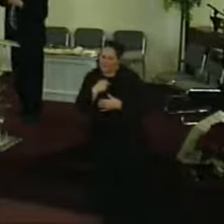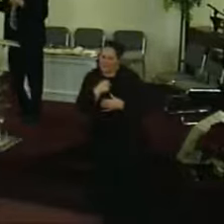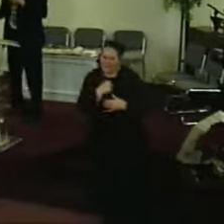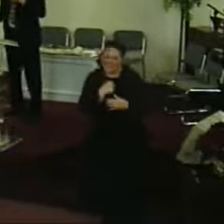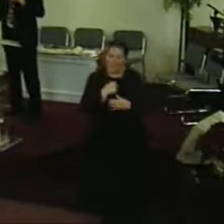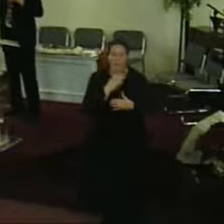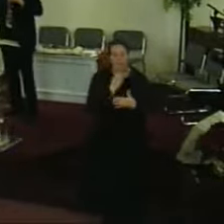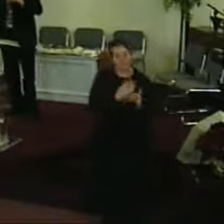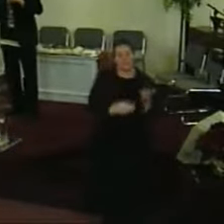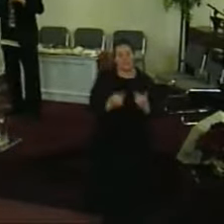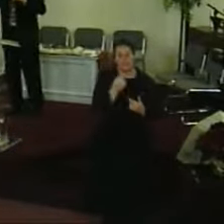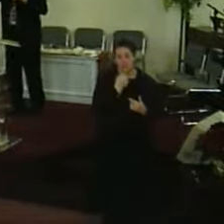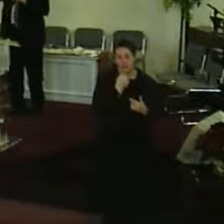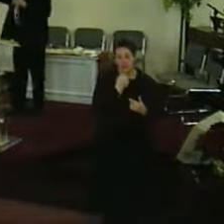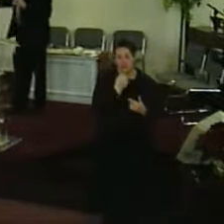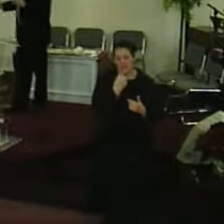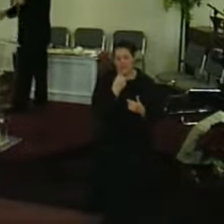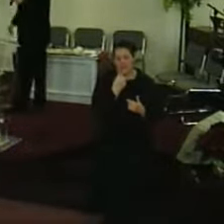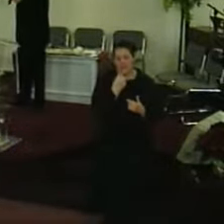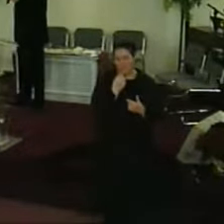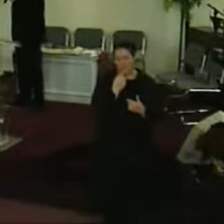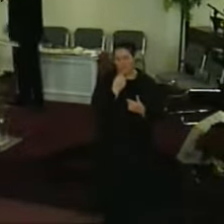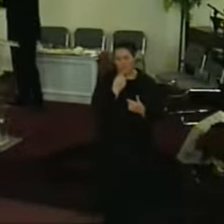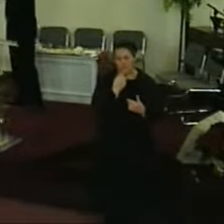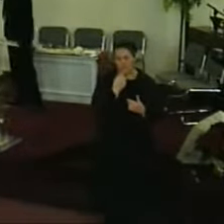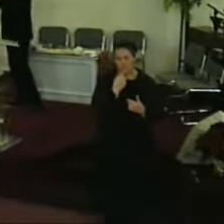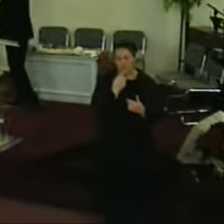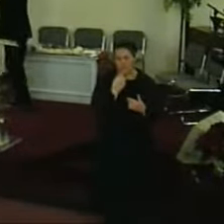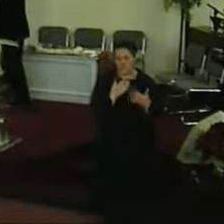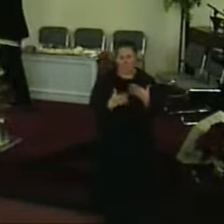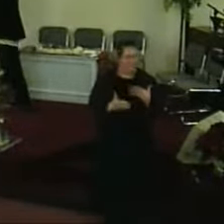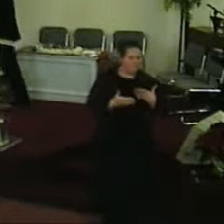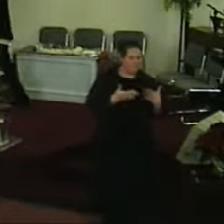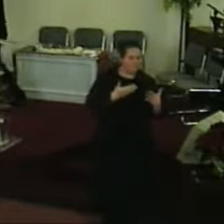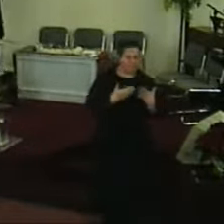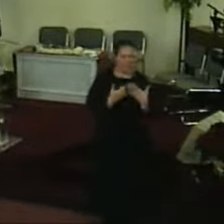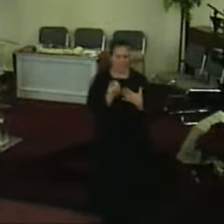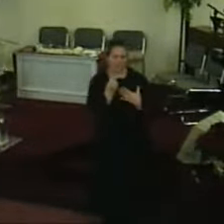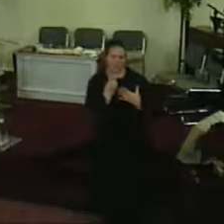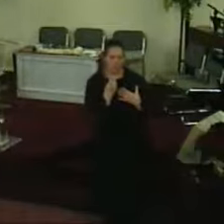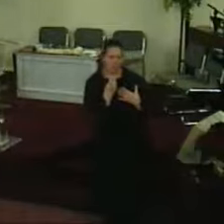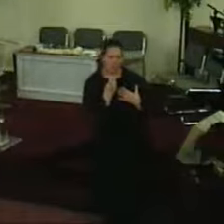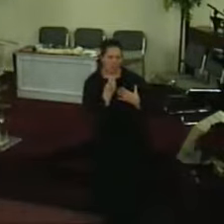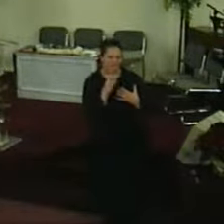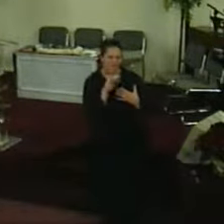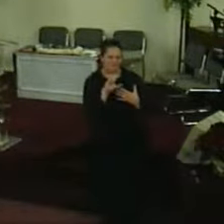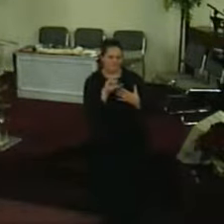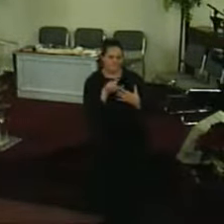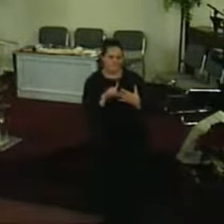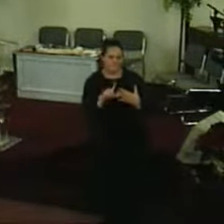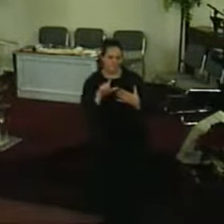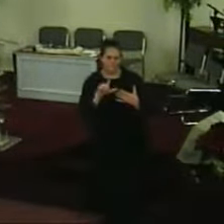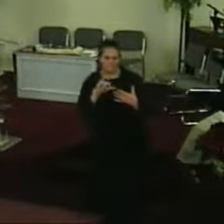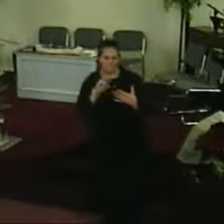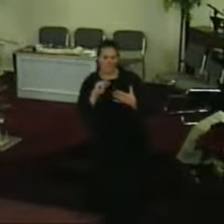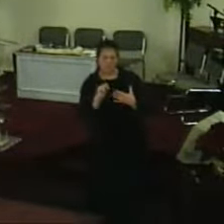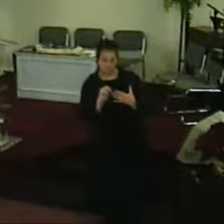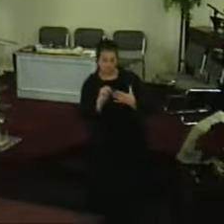there was at least 2.5 million, maybe up to 12 million. We're not sure. People plus their